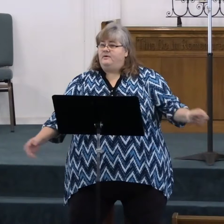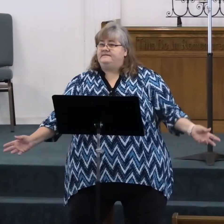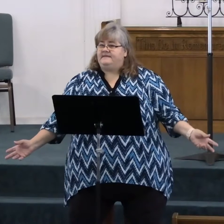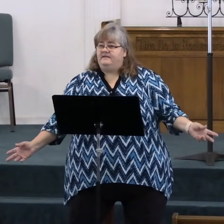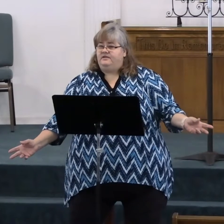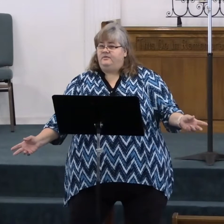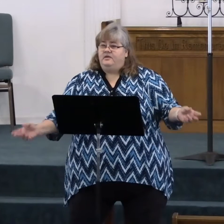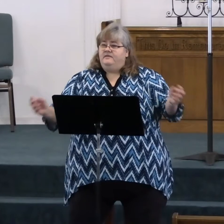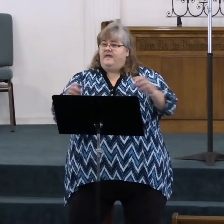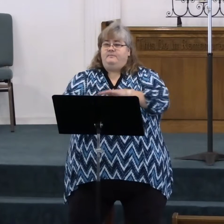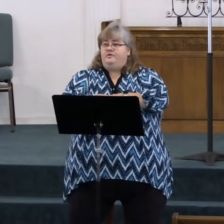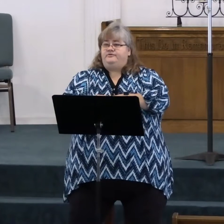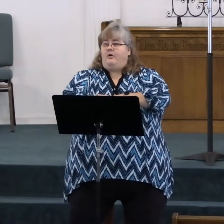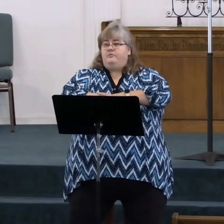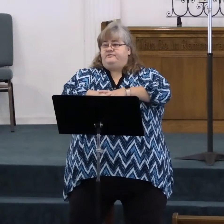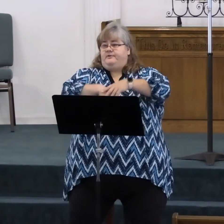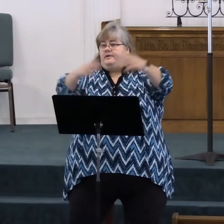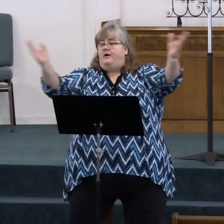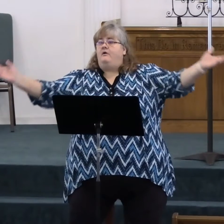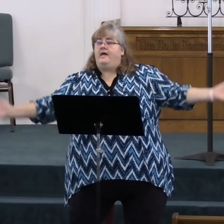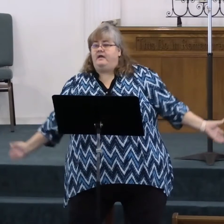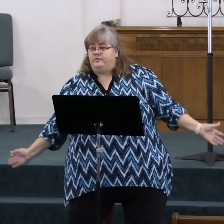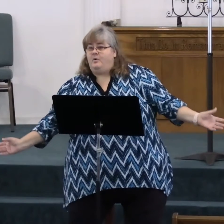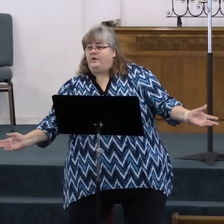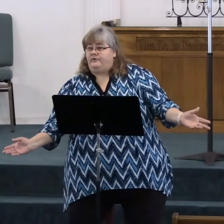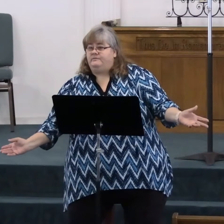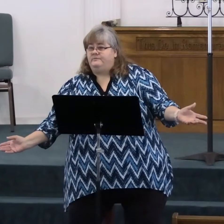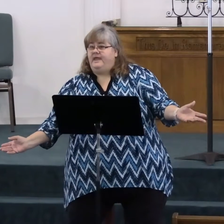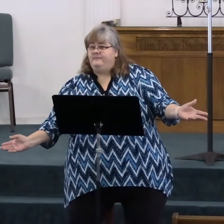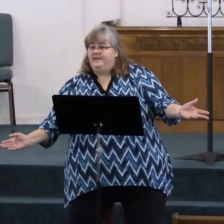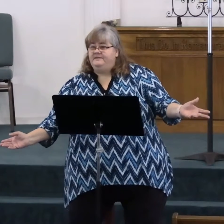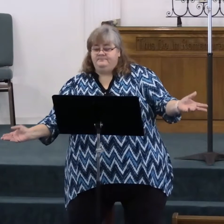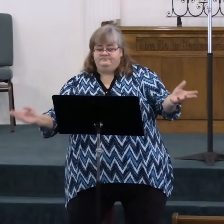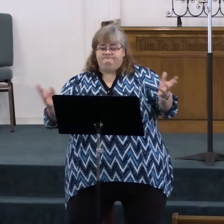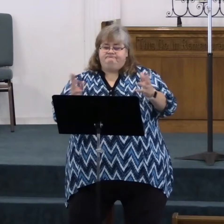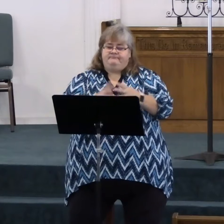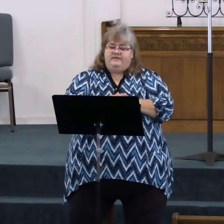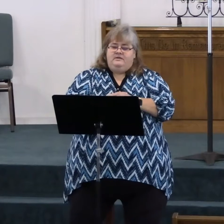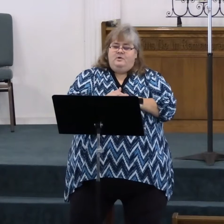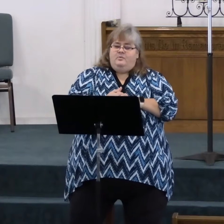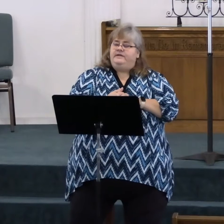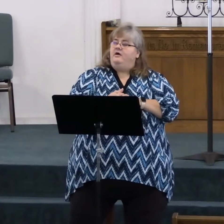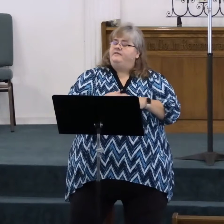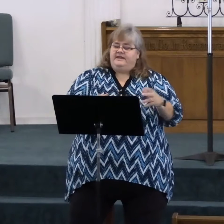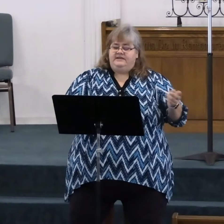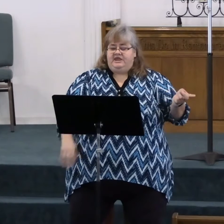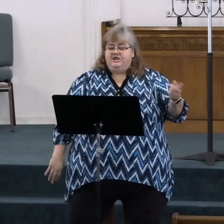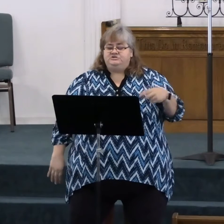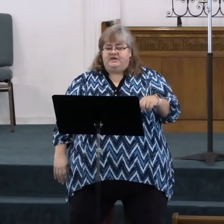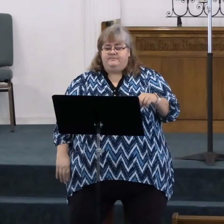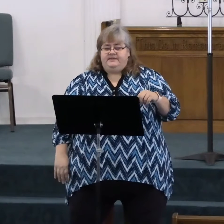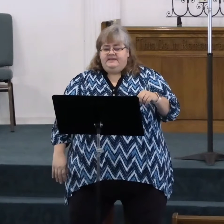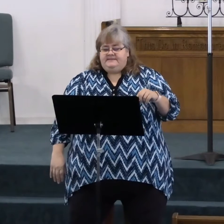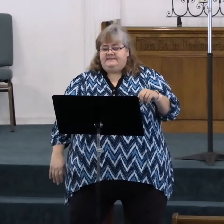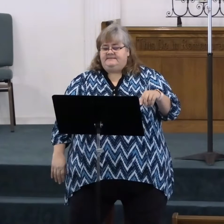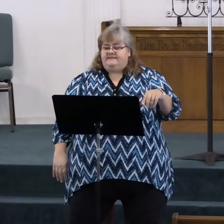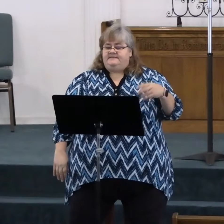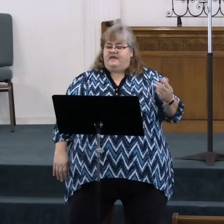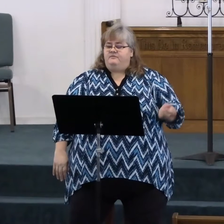does that do? That blows Darwin's theory all out of the water. Amen? We know that in Egypt, since the discovery